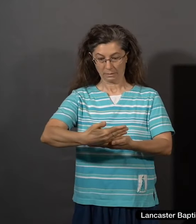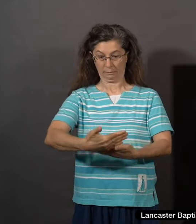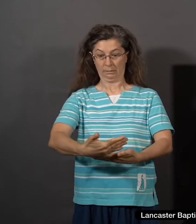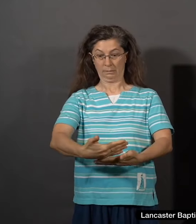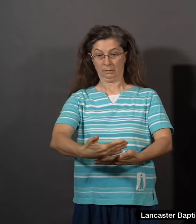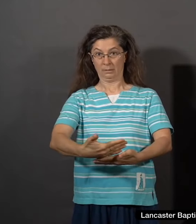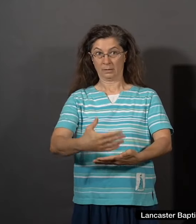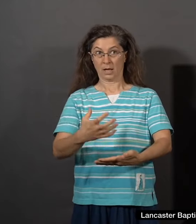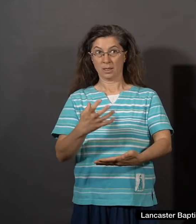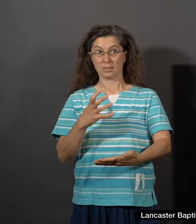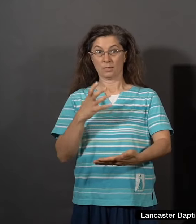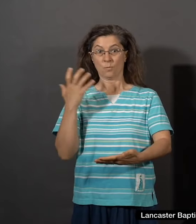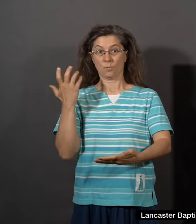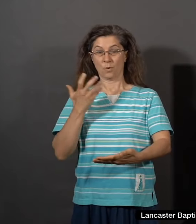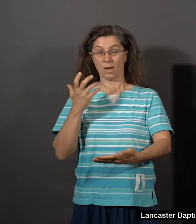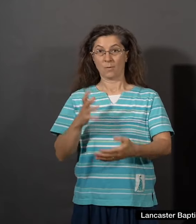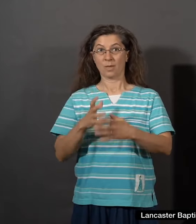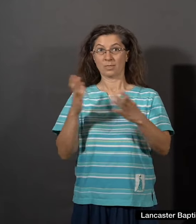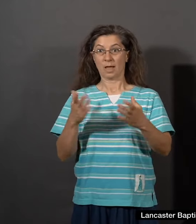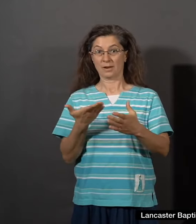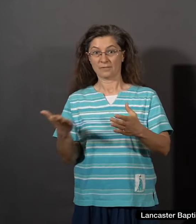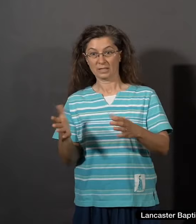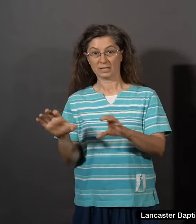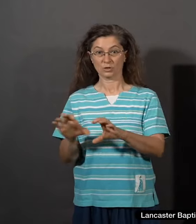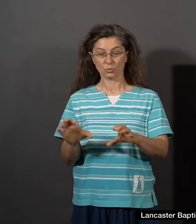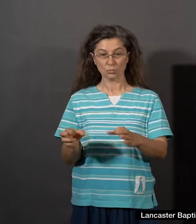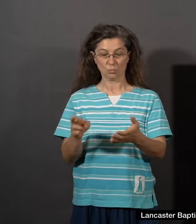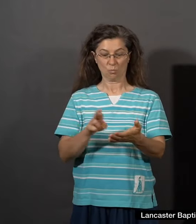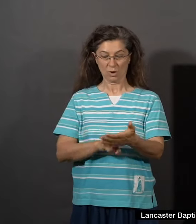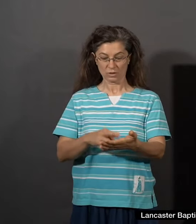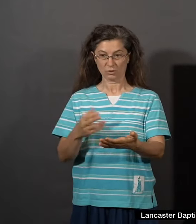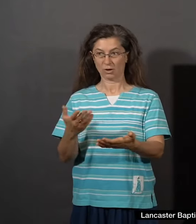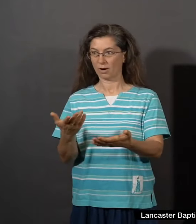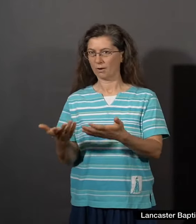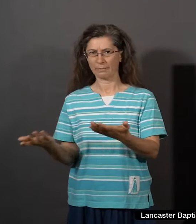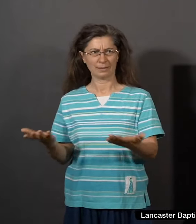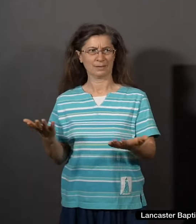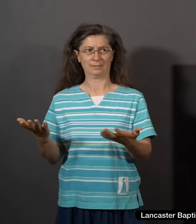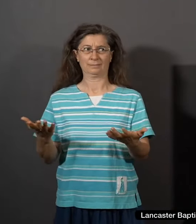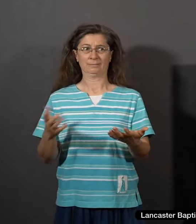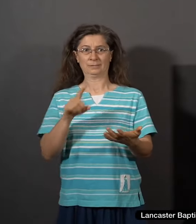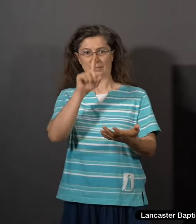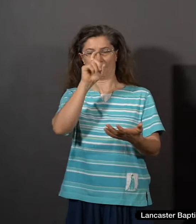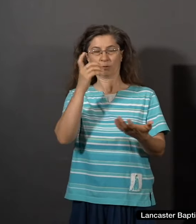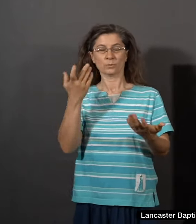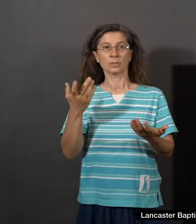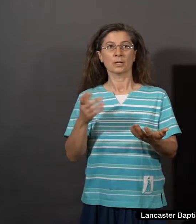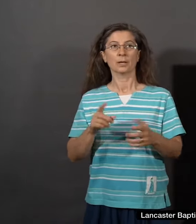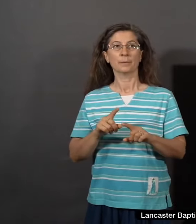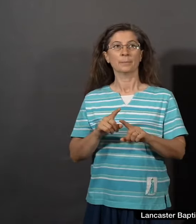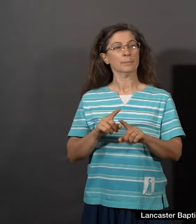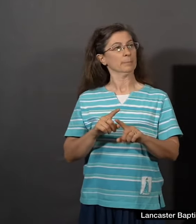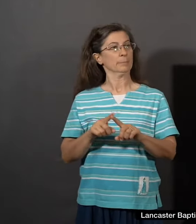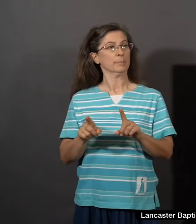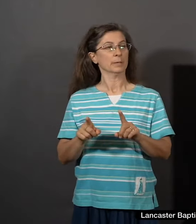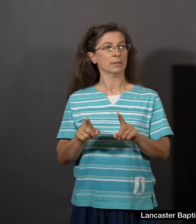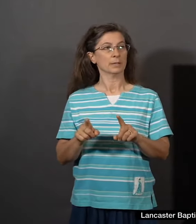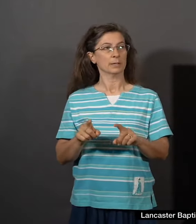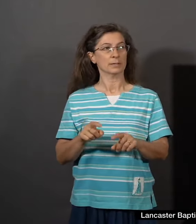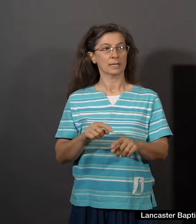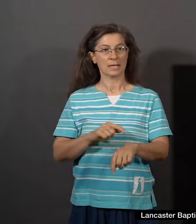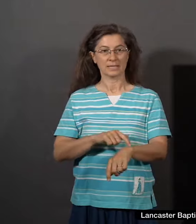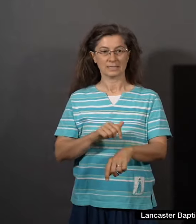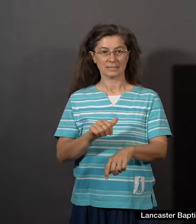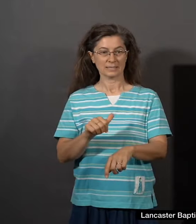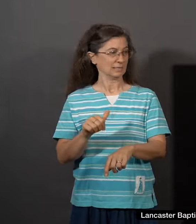of uh uh different registrations again so uh we were panicking at about uh 10 o'clock and 30